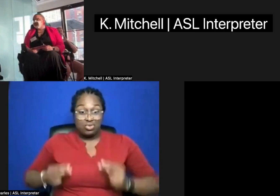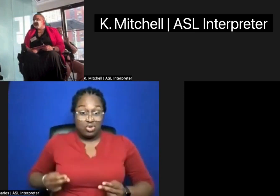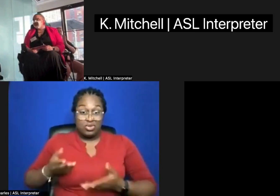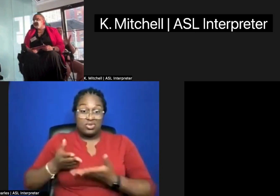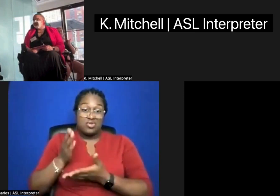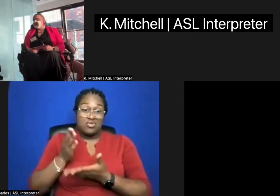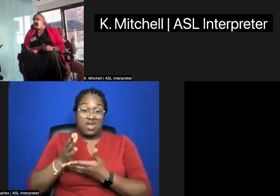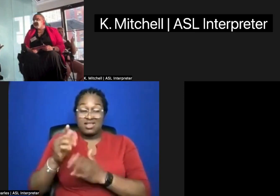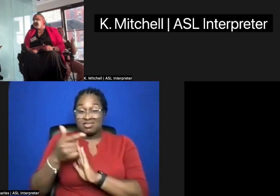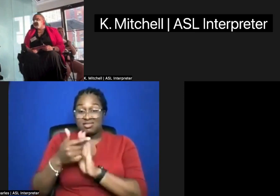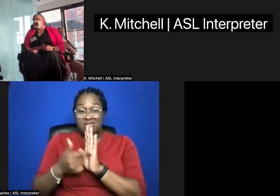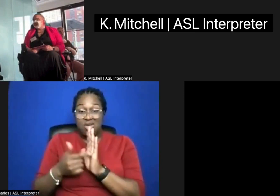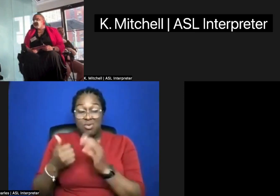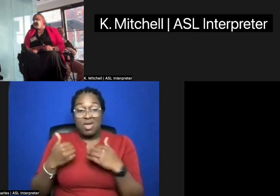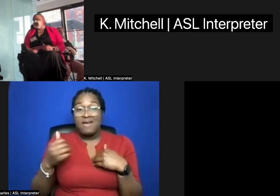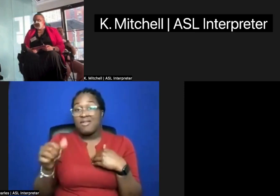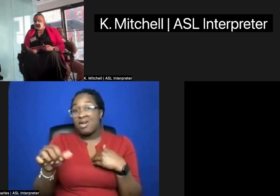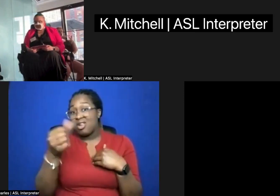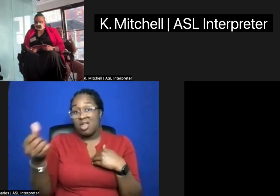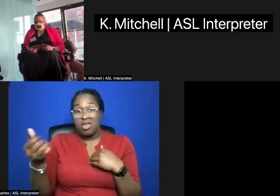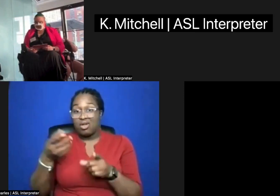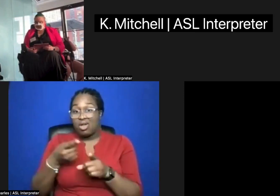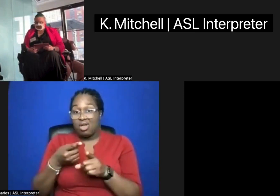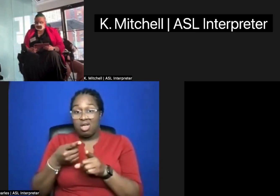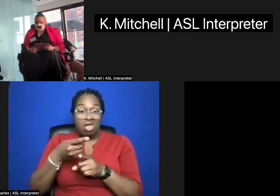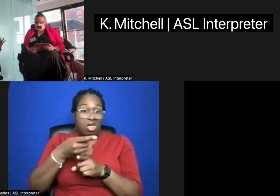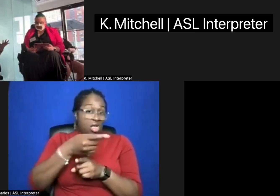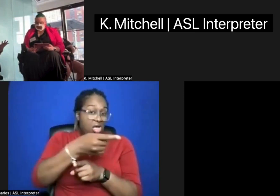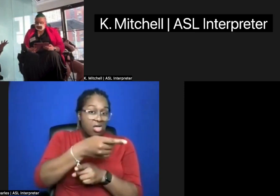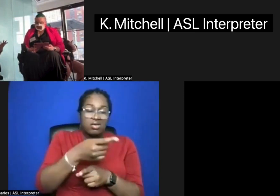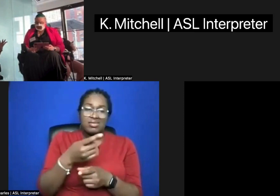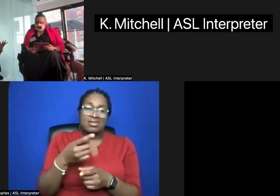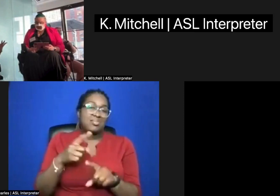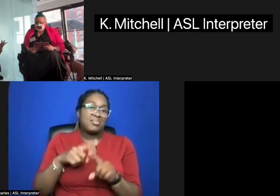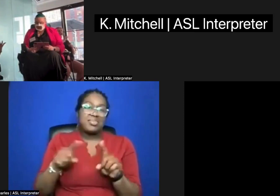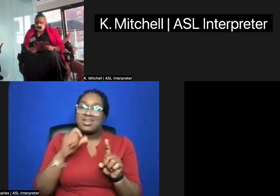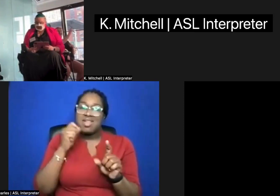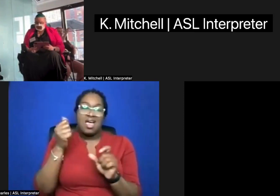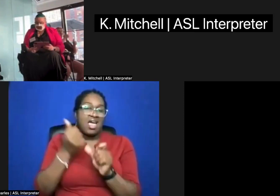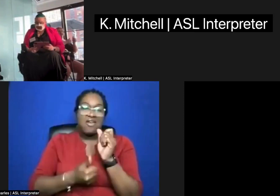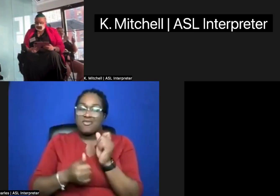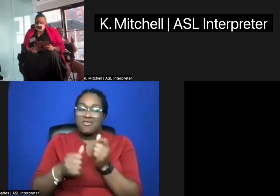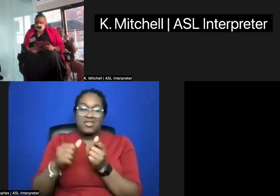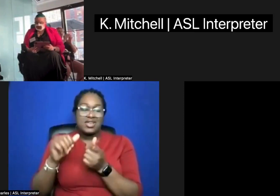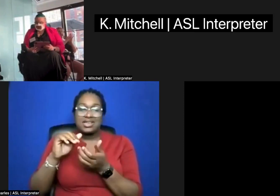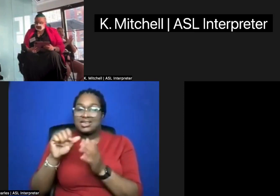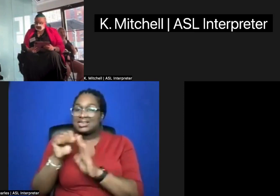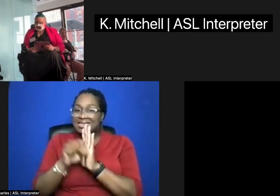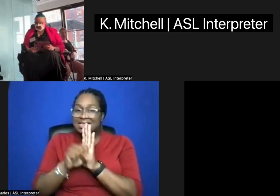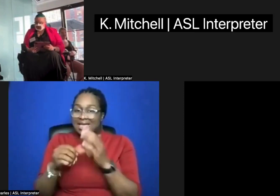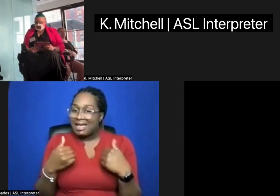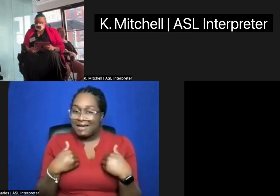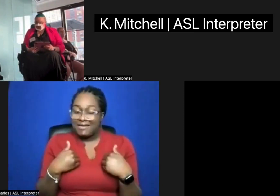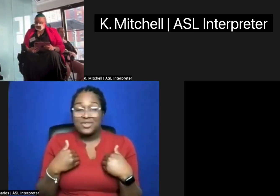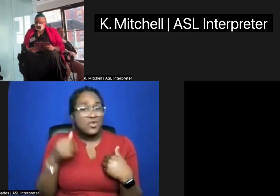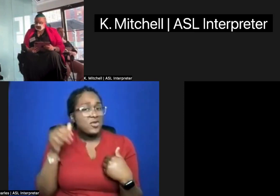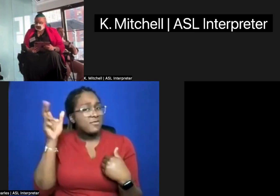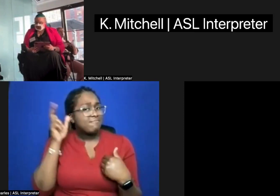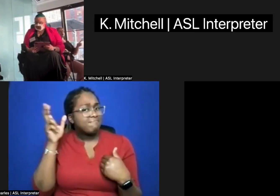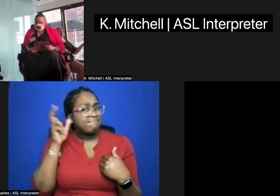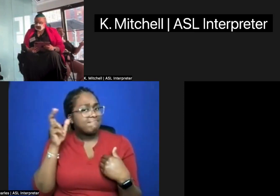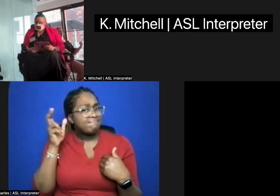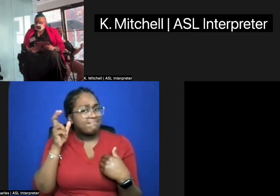have another avenue for compensatory damages, but not every state does. And what I am hearing is a